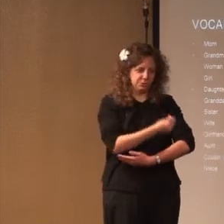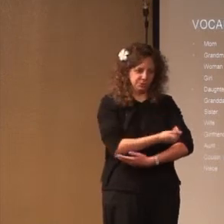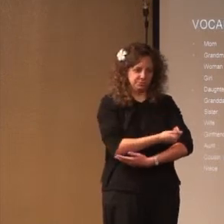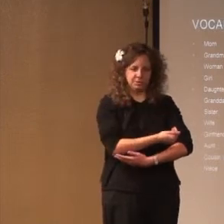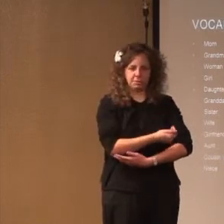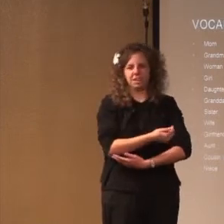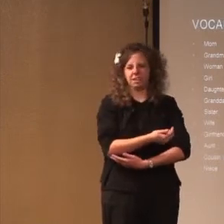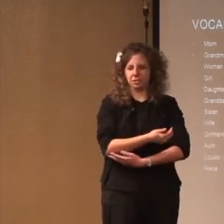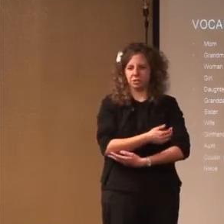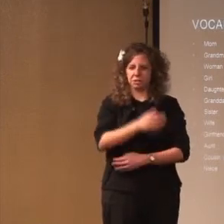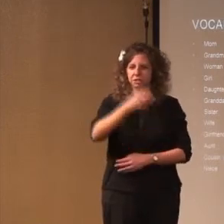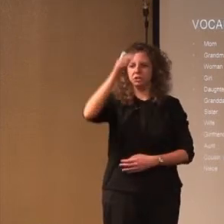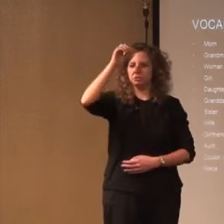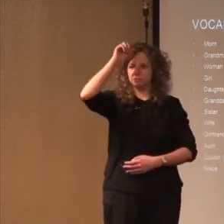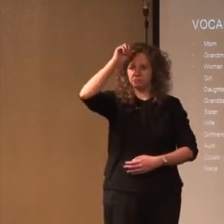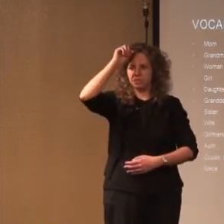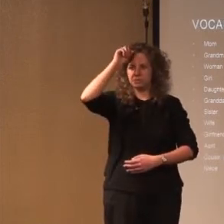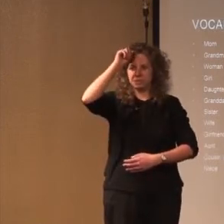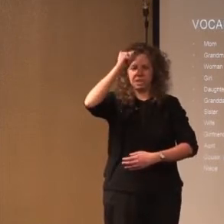to something else a little bit sooner, but something here.